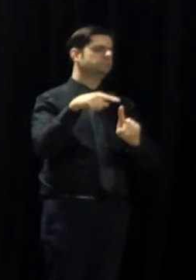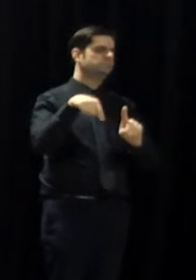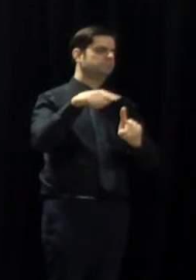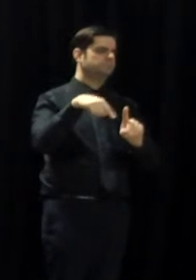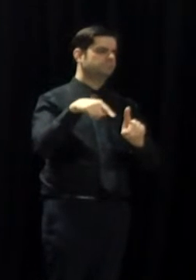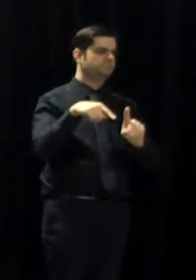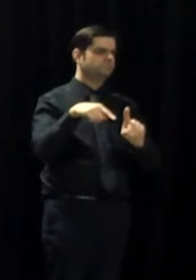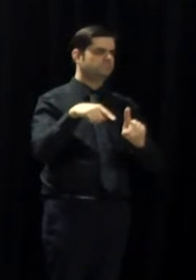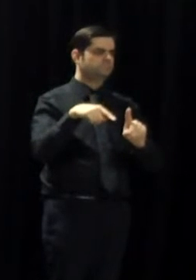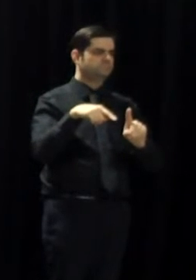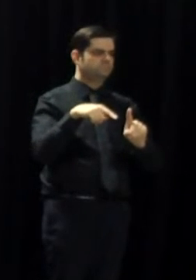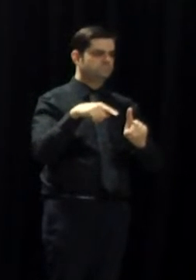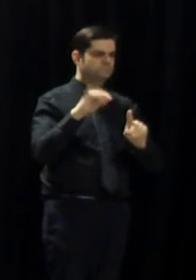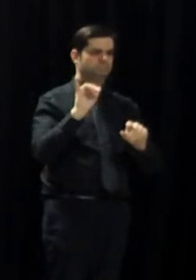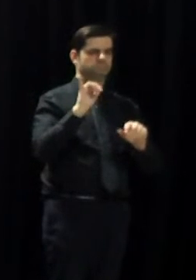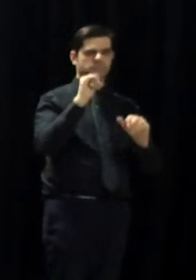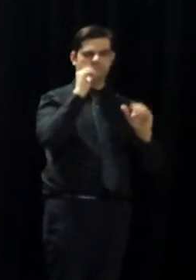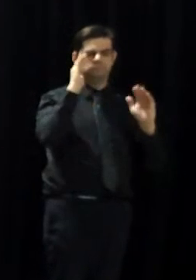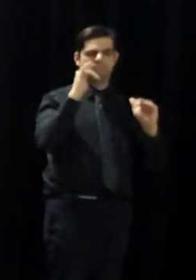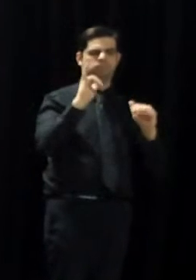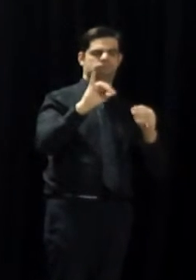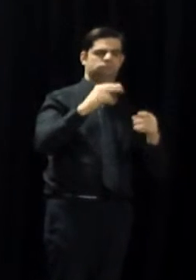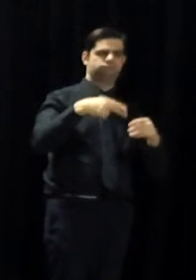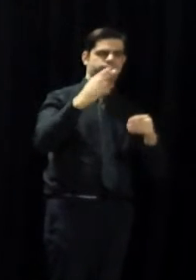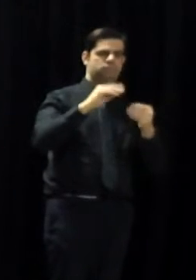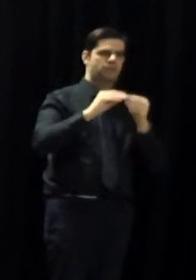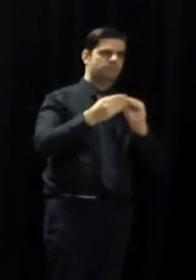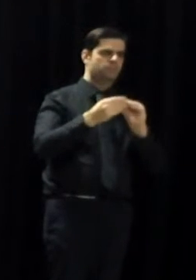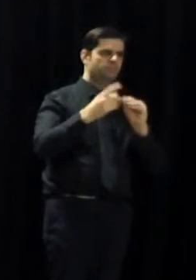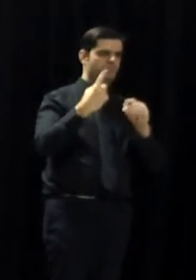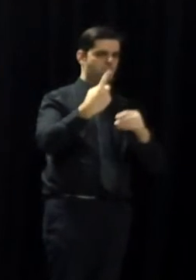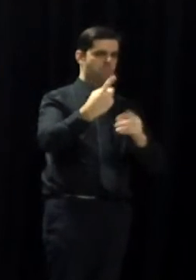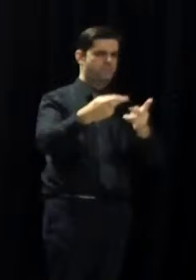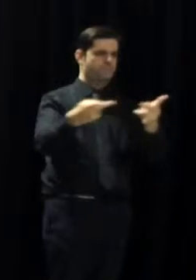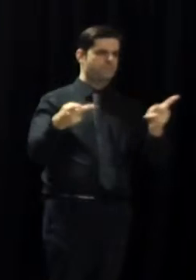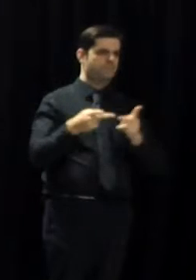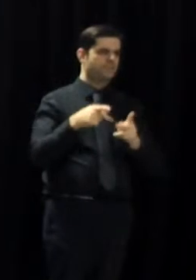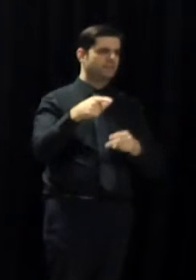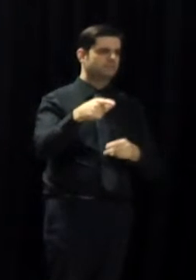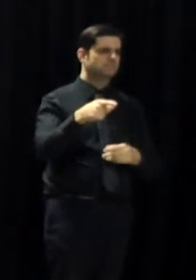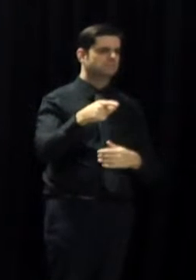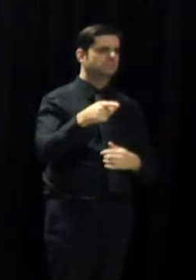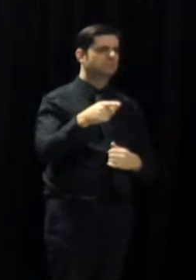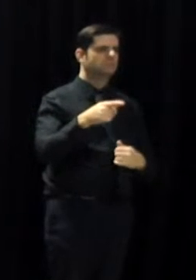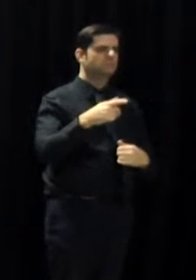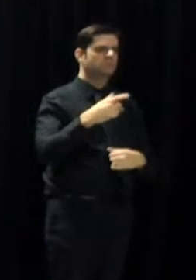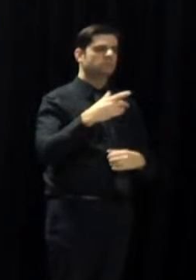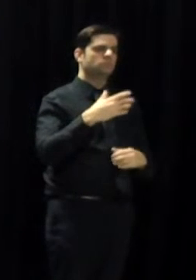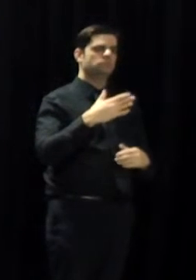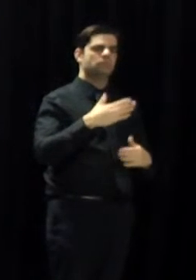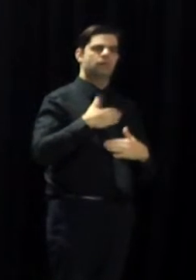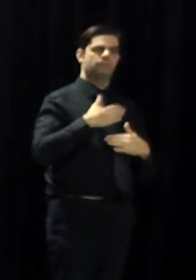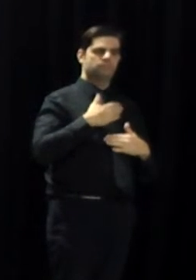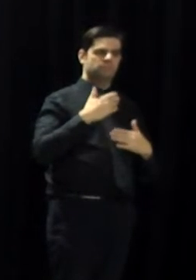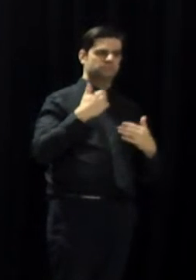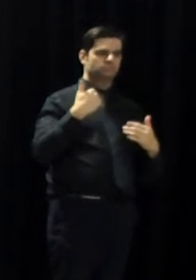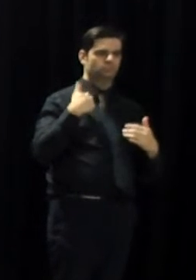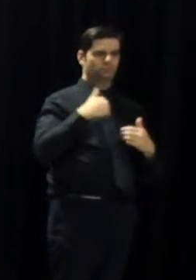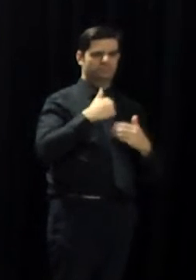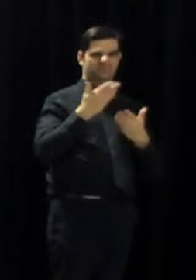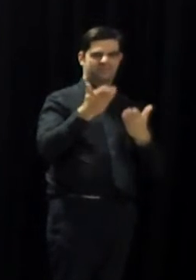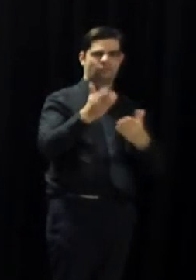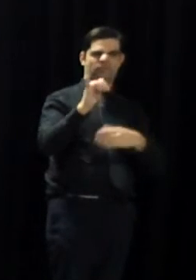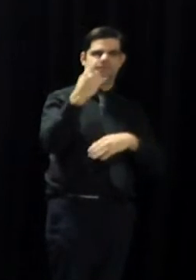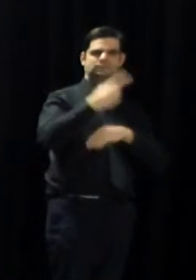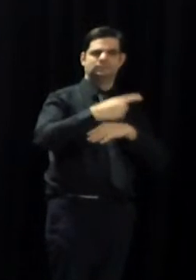we are really, really happy that we were there that day and now we're working